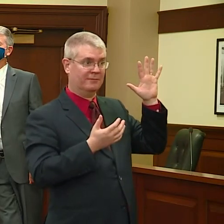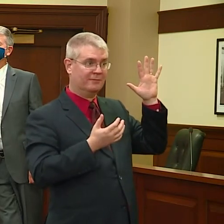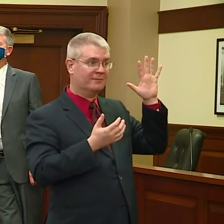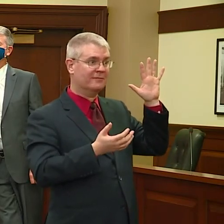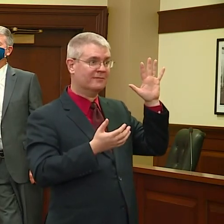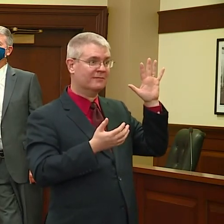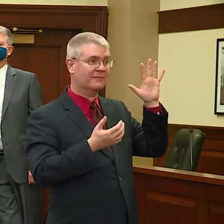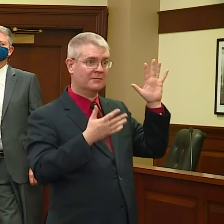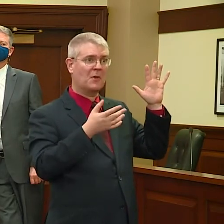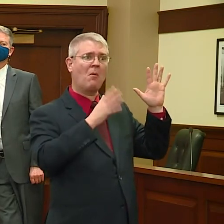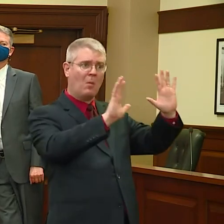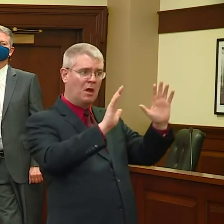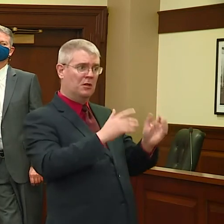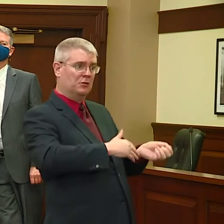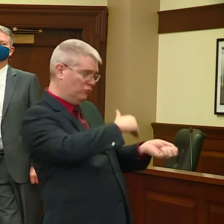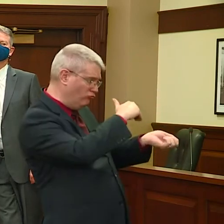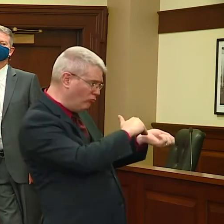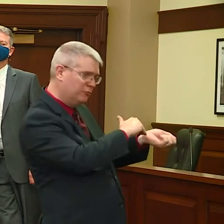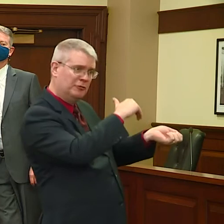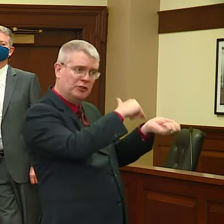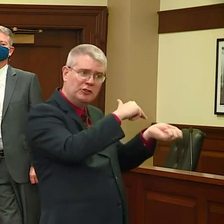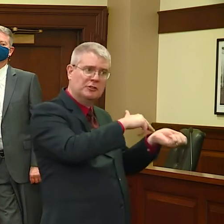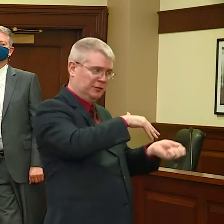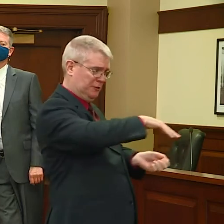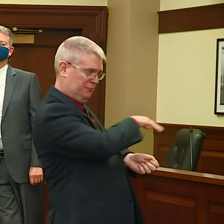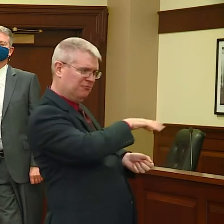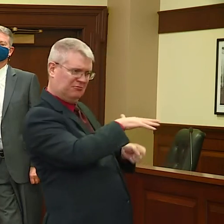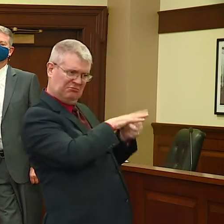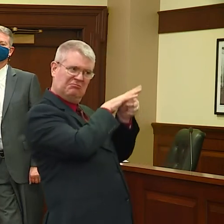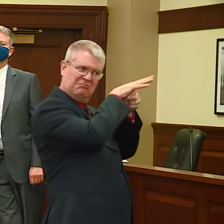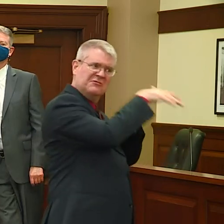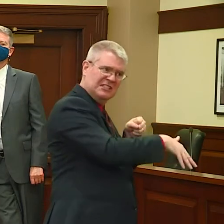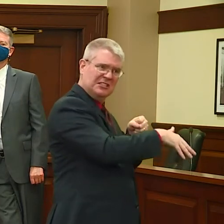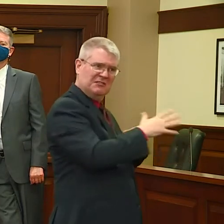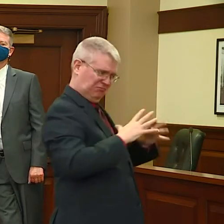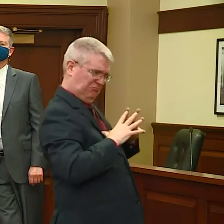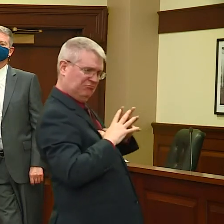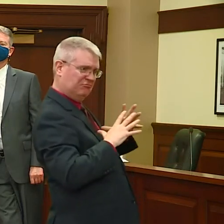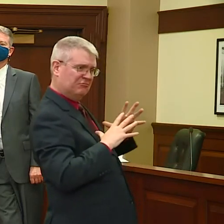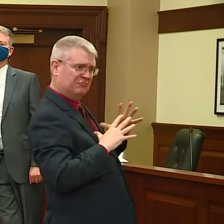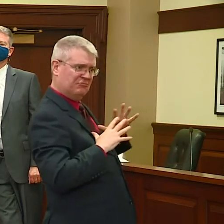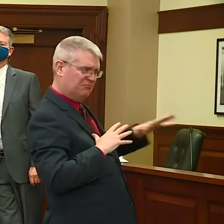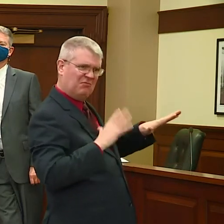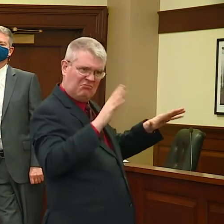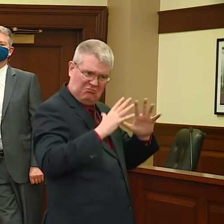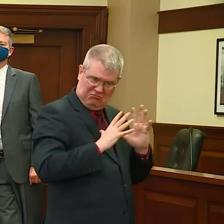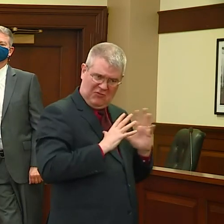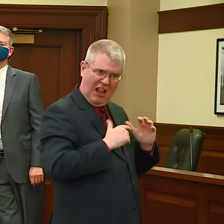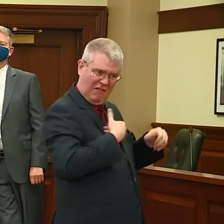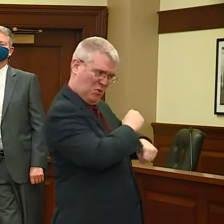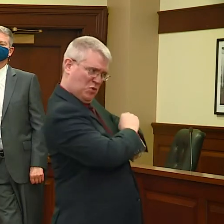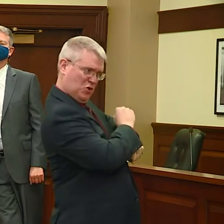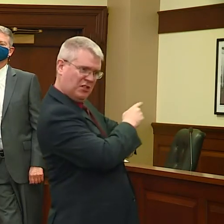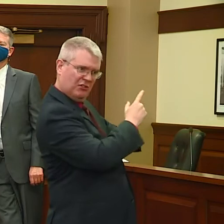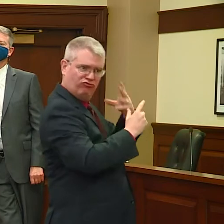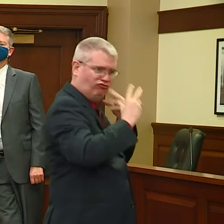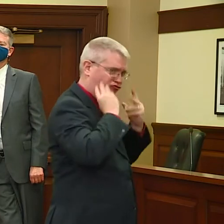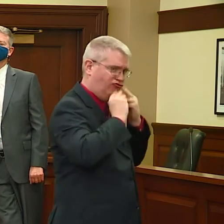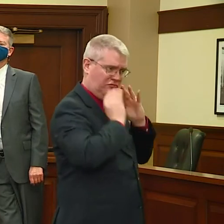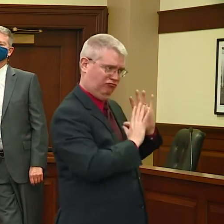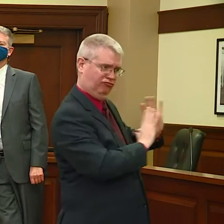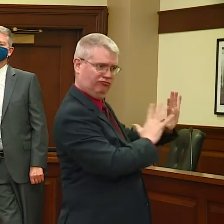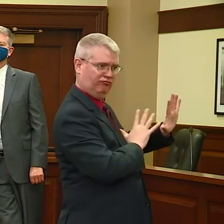this population of patients. In fact, as part of Ardent Health, we have access to a national supply chain which can provide PPE